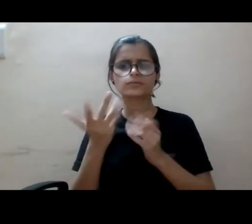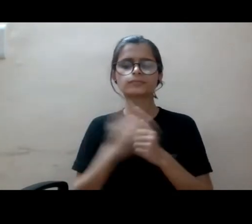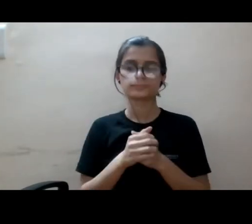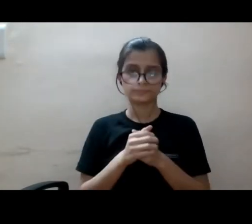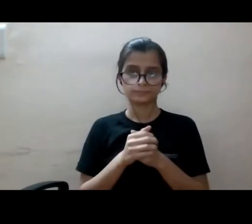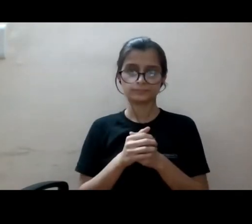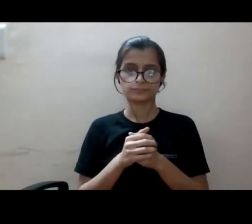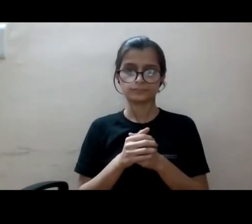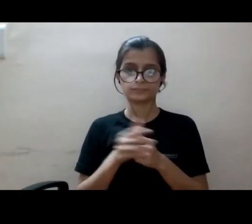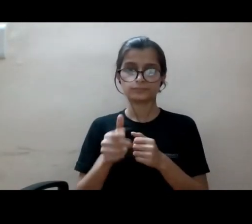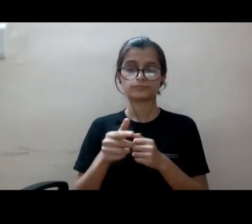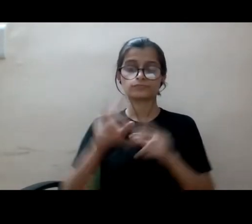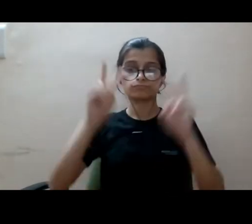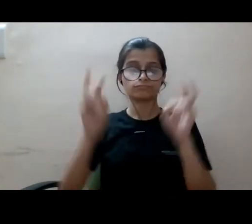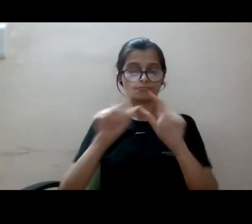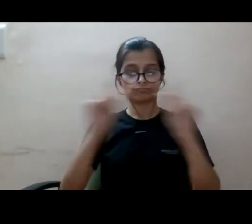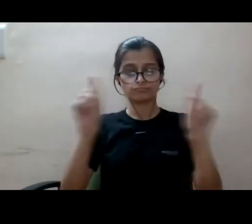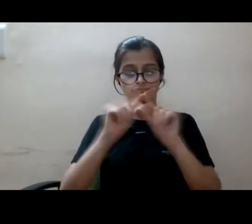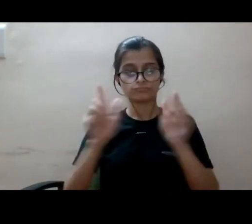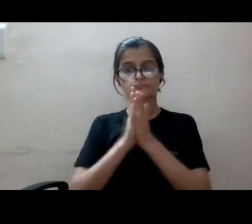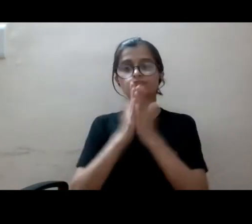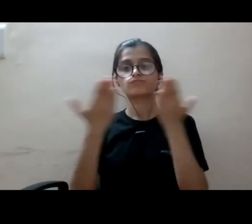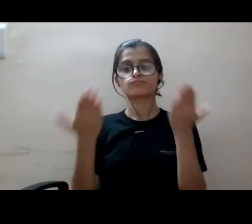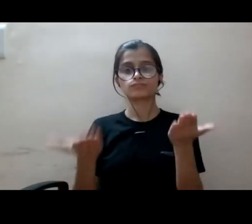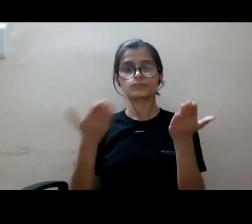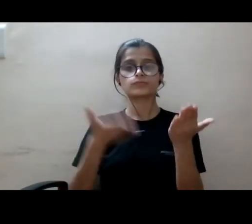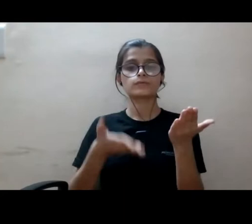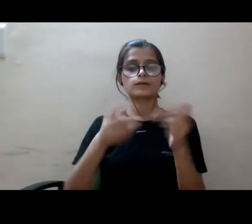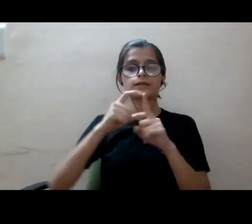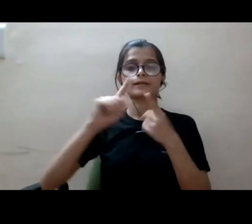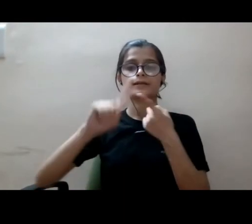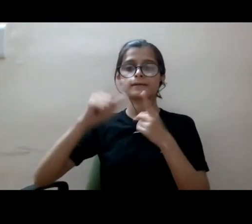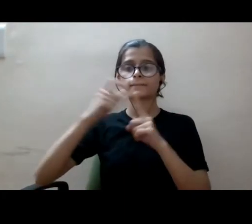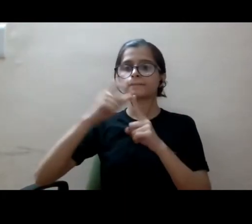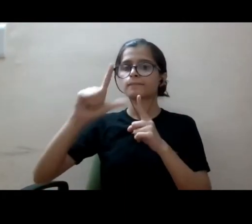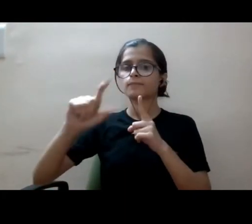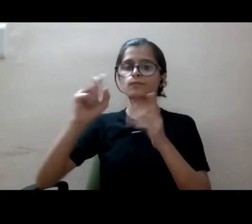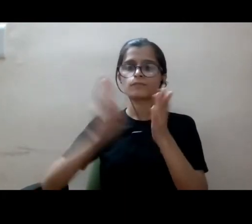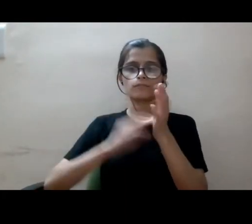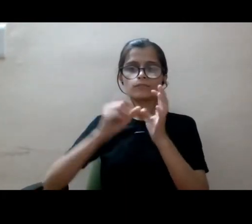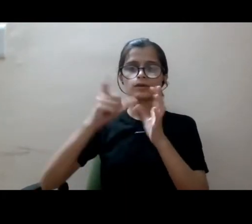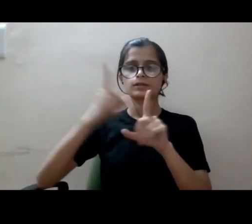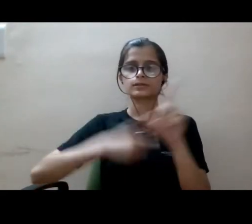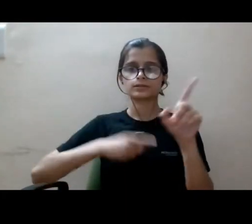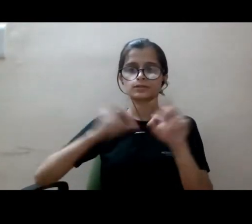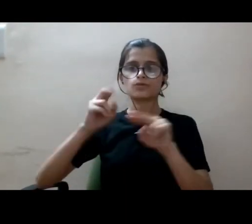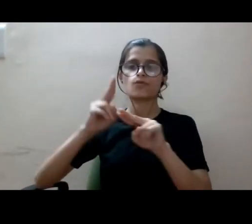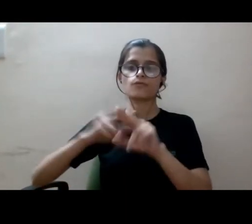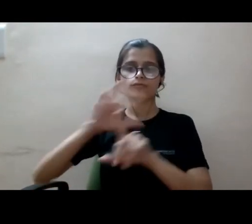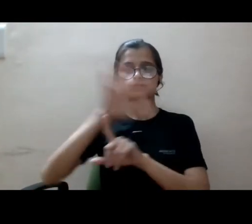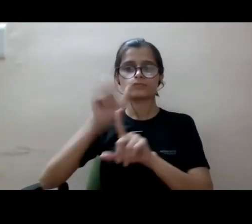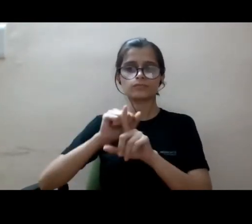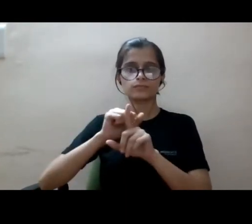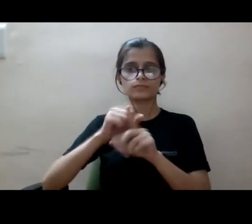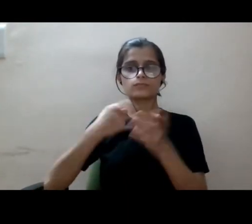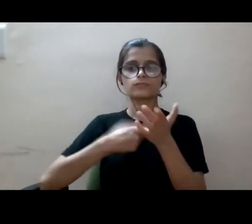This is a long quote from a book called The Diplomacy of Culture by Irina Kozmika, who